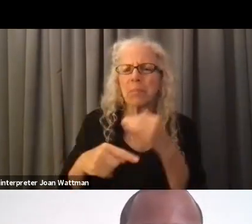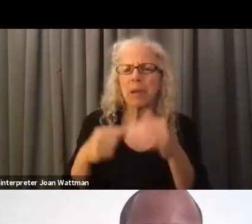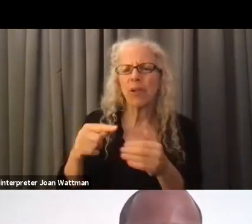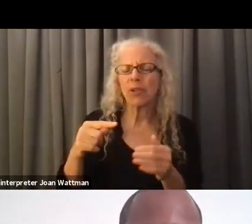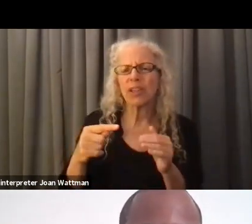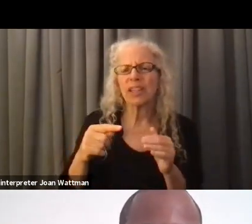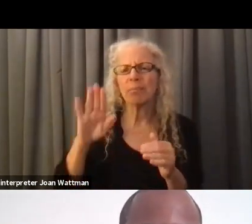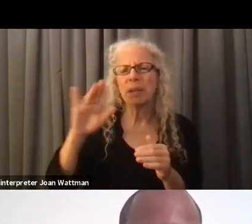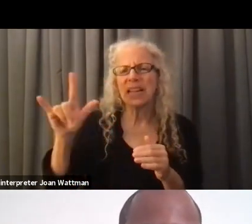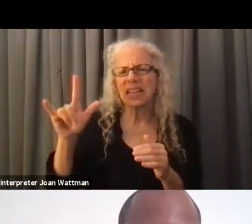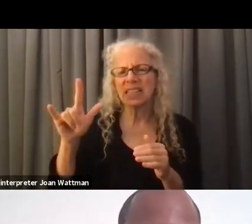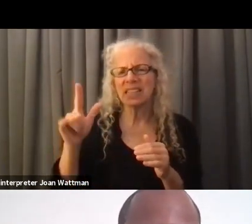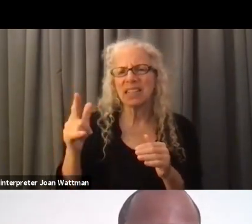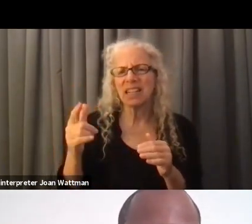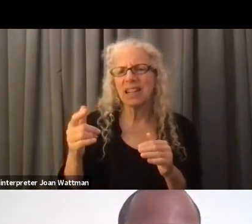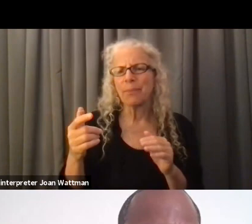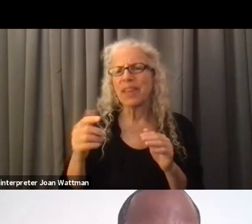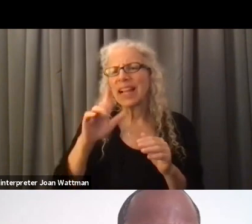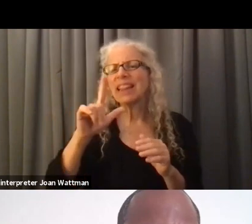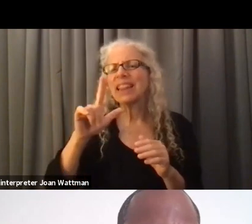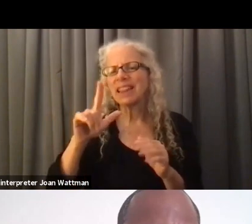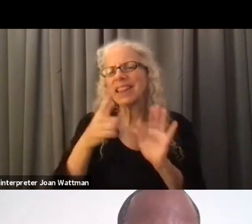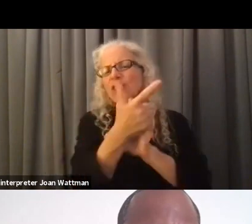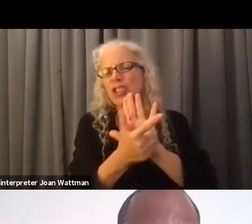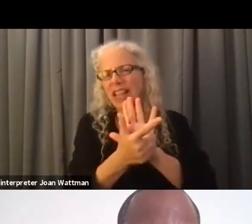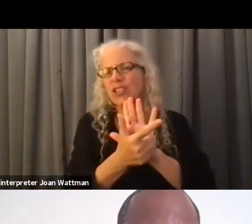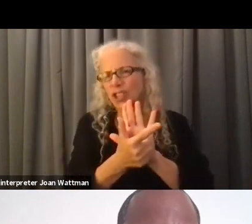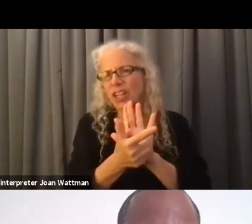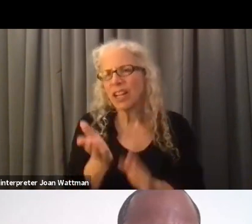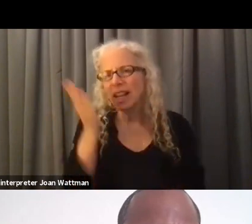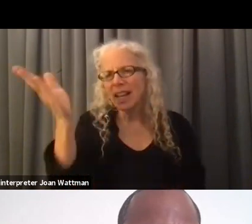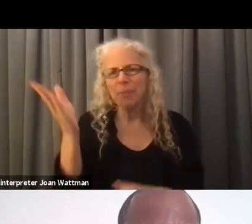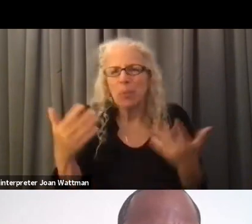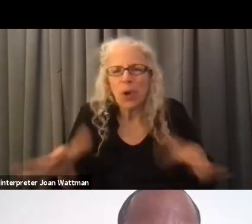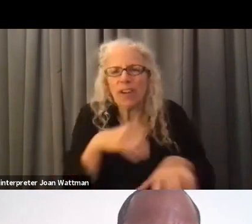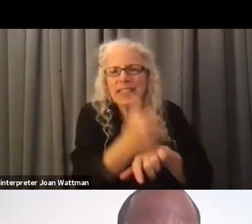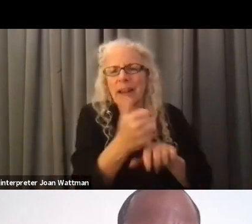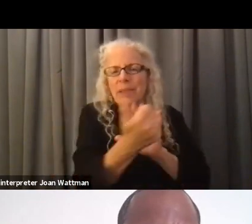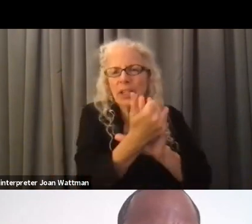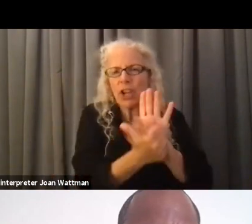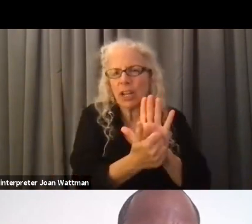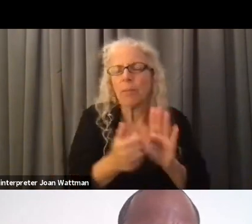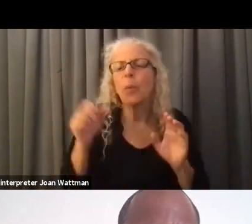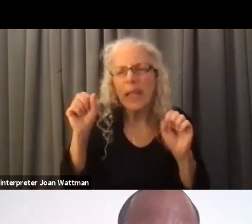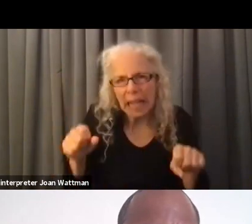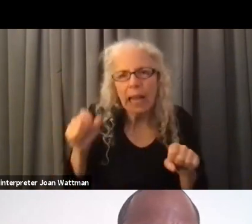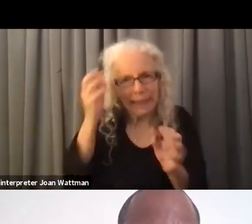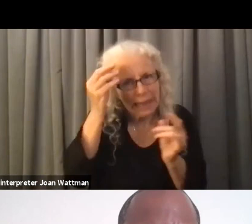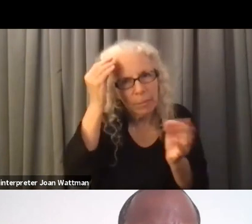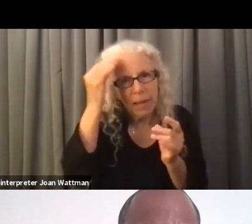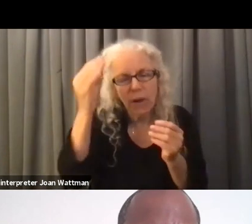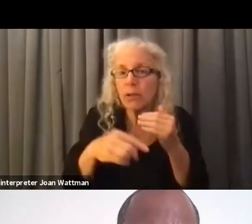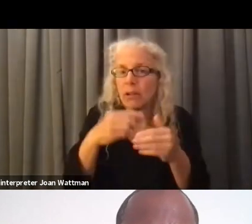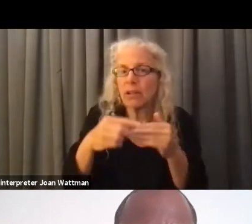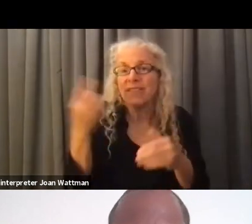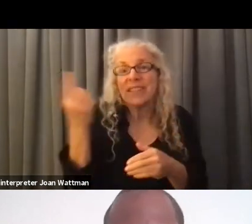the agenda had already been put in. But certainly, we can always be thinking about whether there is education